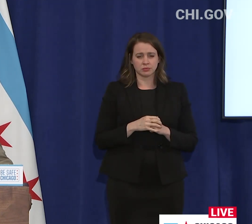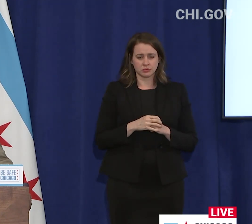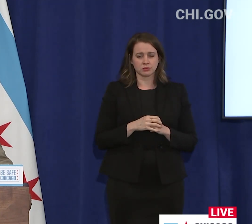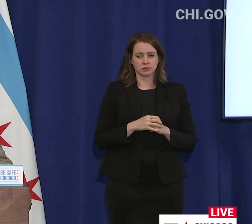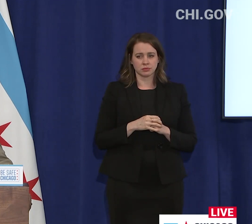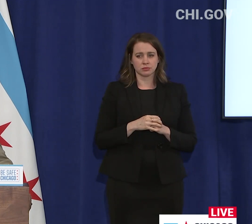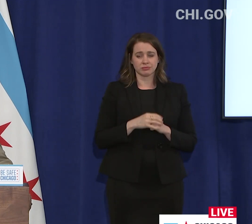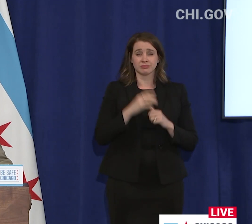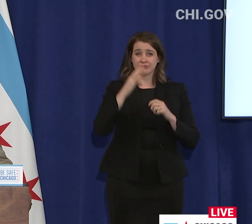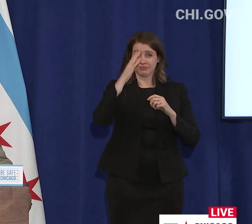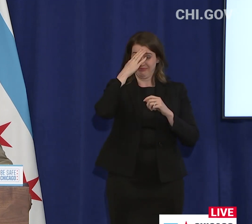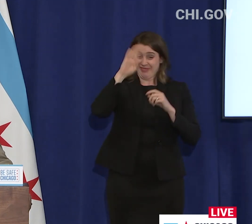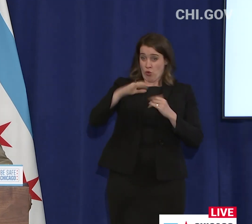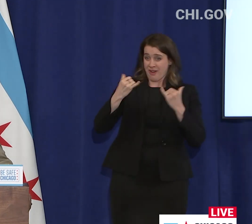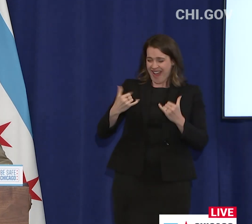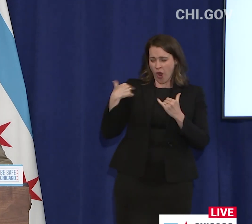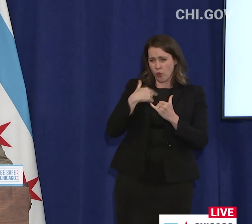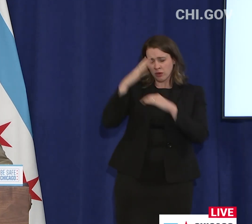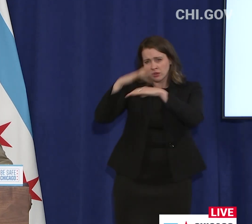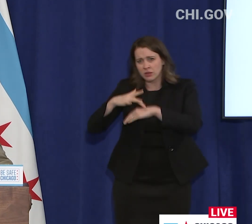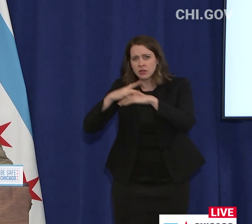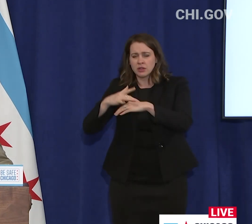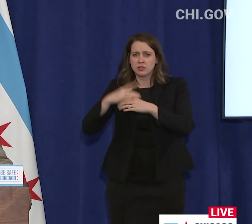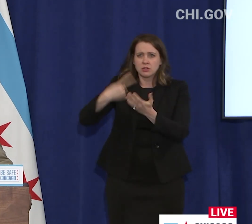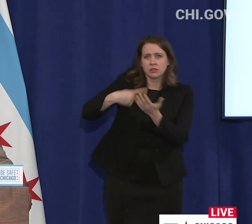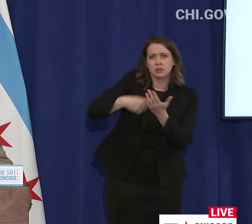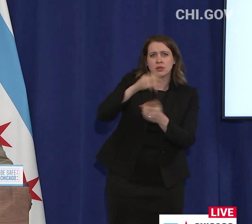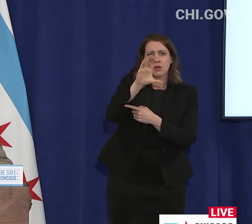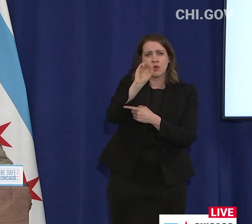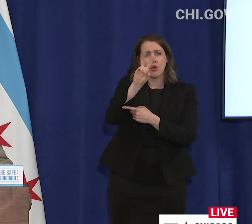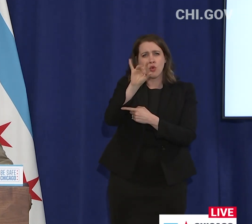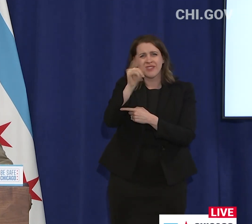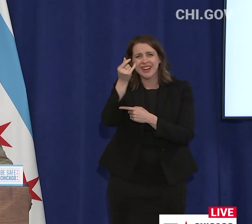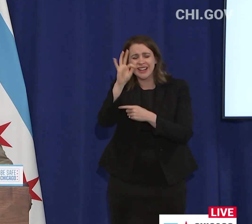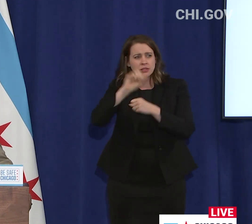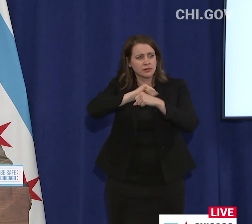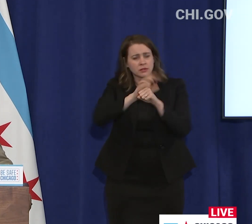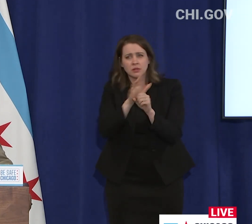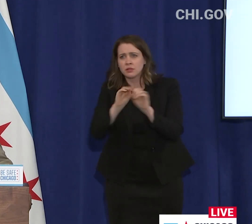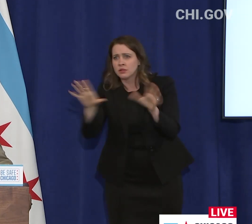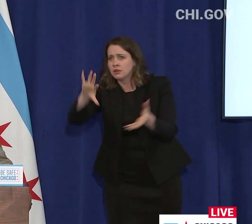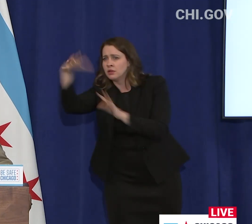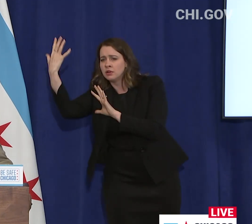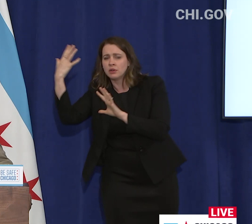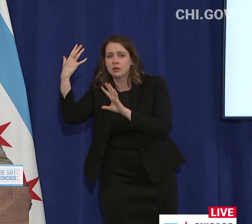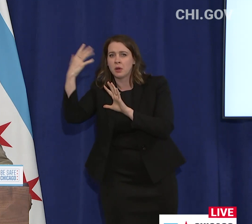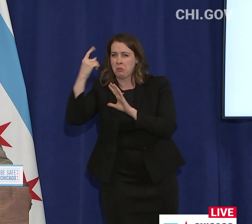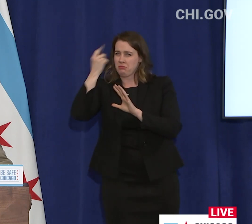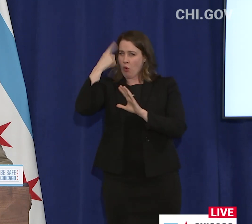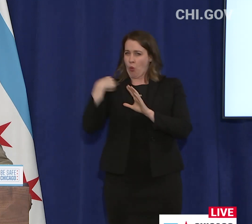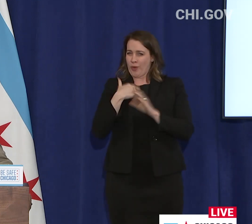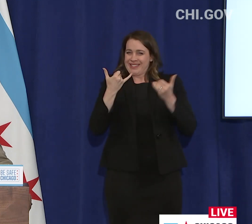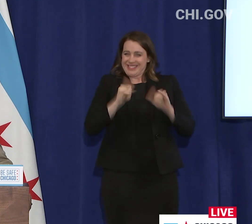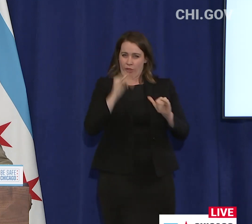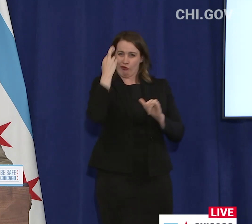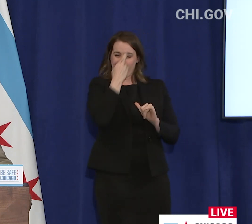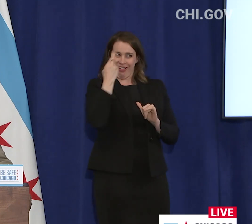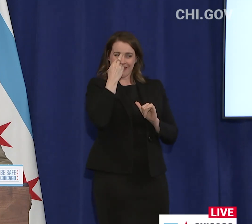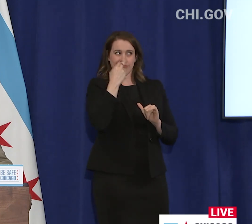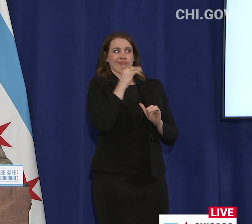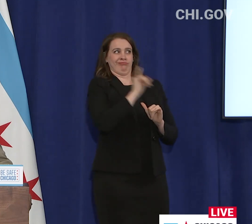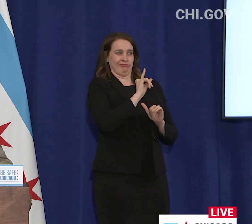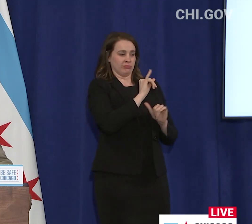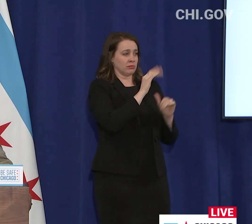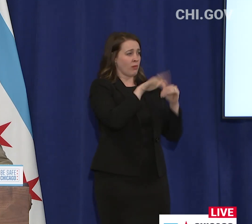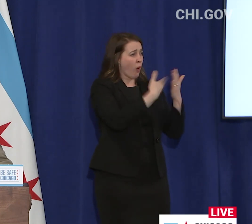been focused on fighting this virus, we know our work in facing hard truths about disparities and